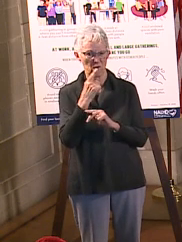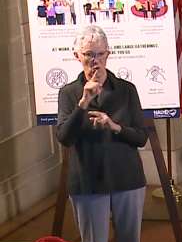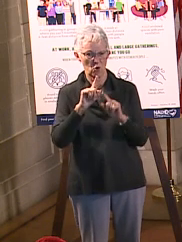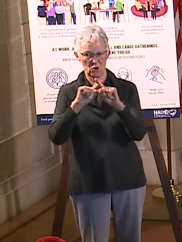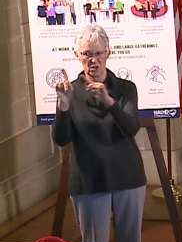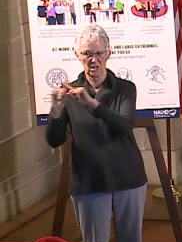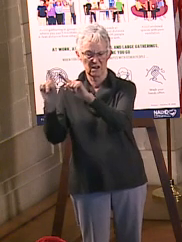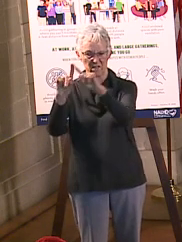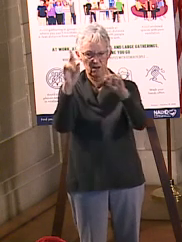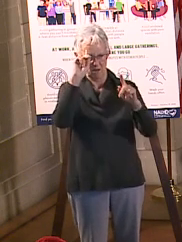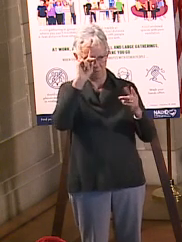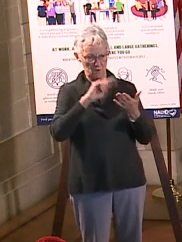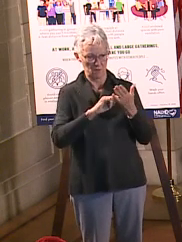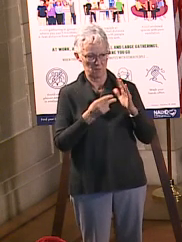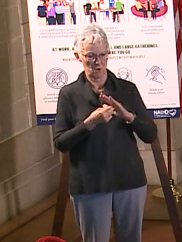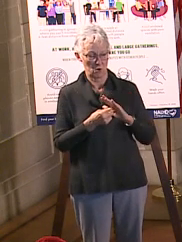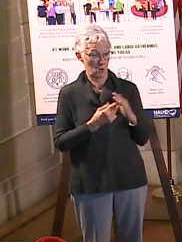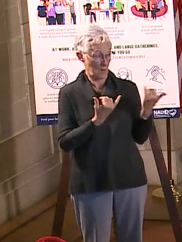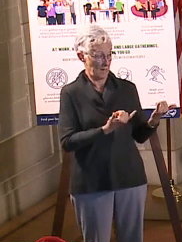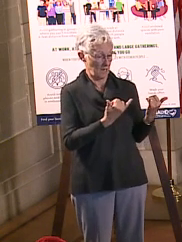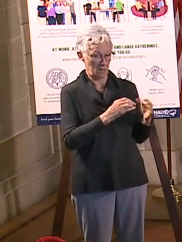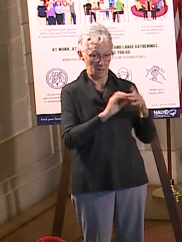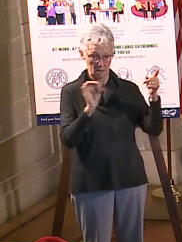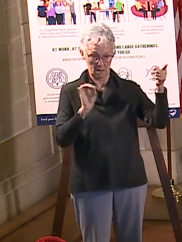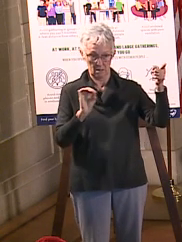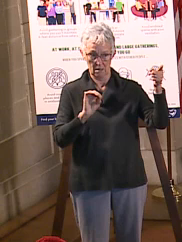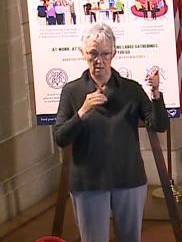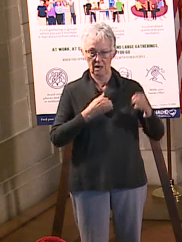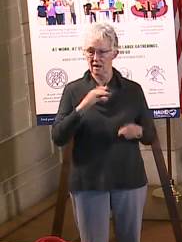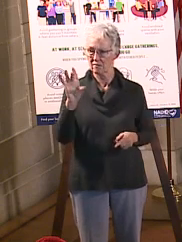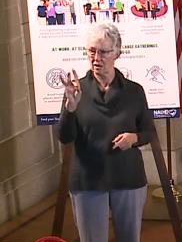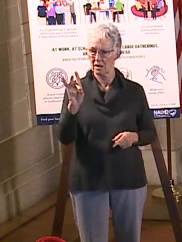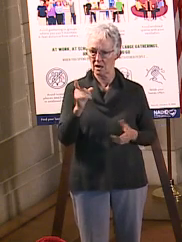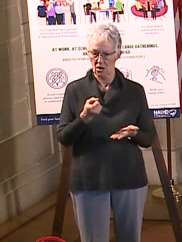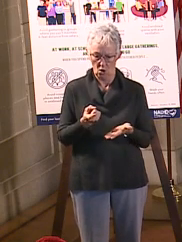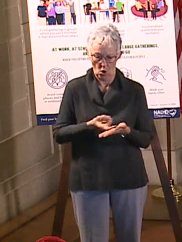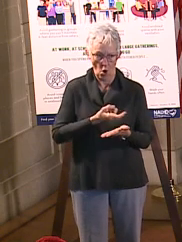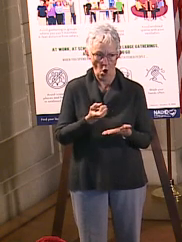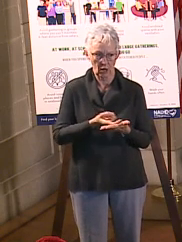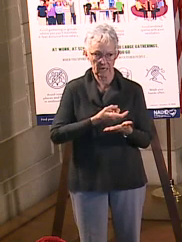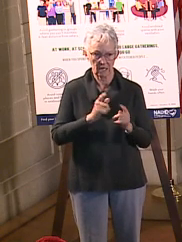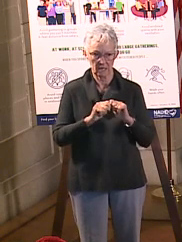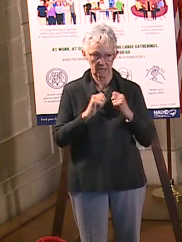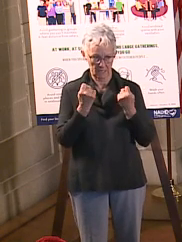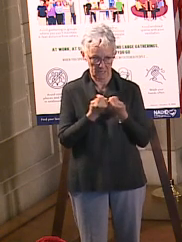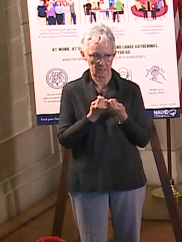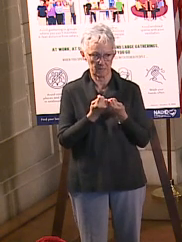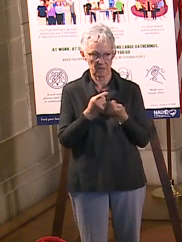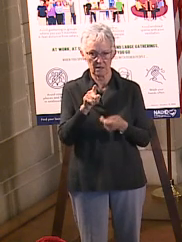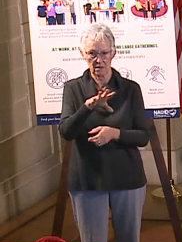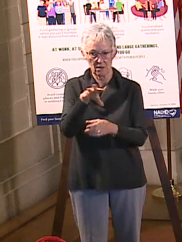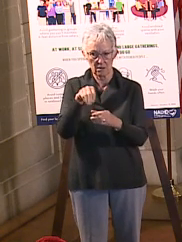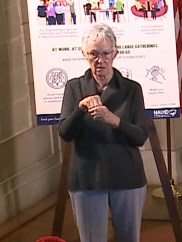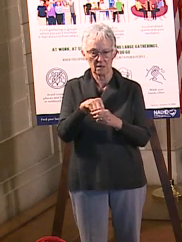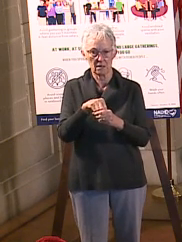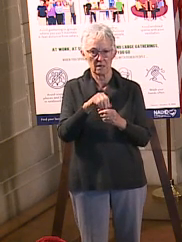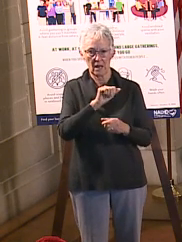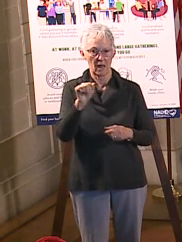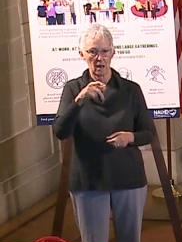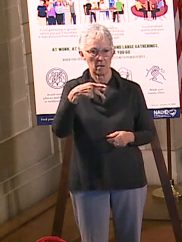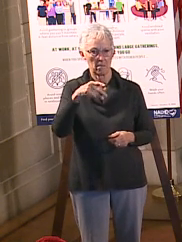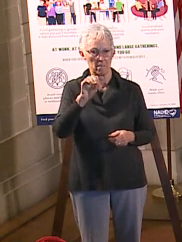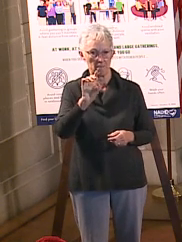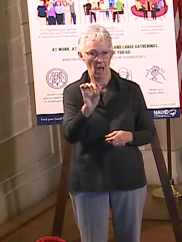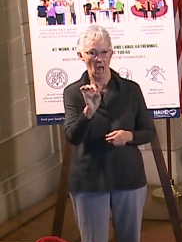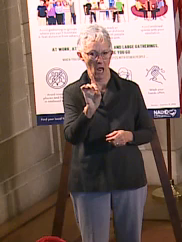have 8 hockey teams that are part of the National Collegiate Hockey Conference that are in what's called a pod, which means that